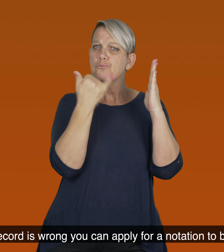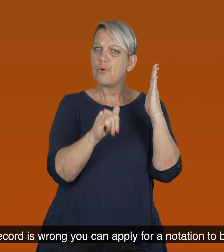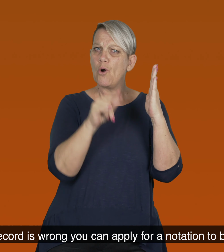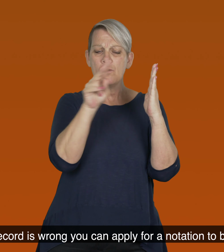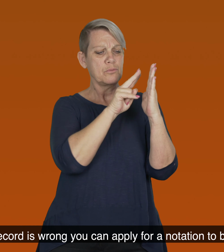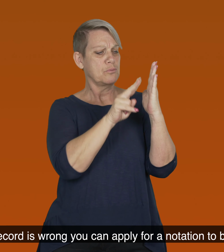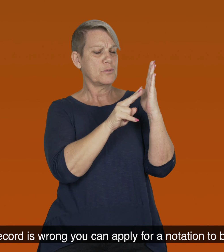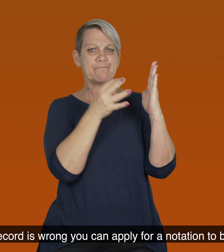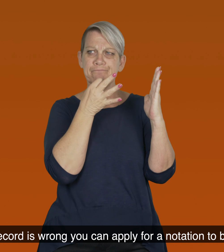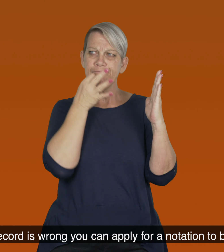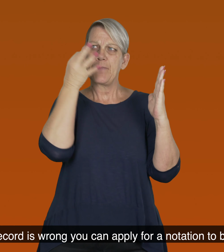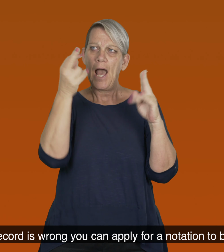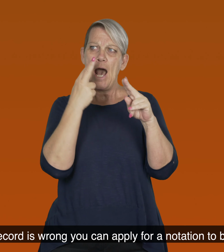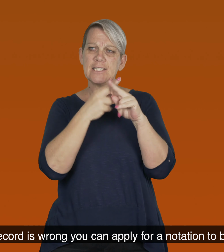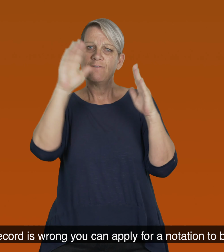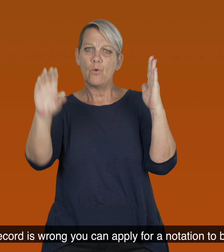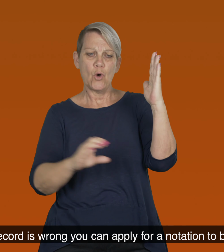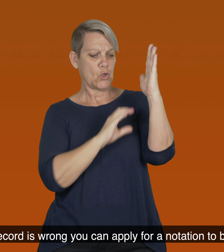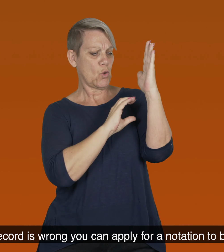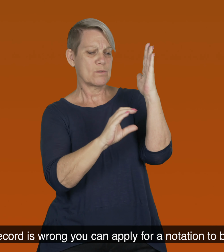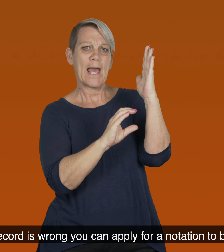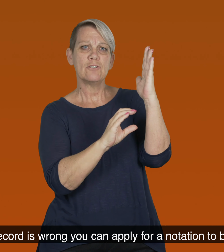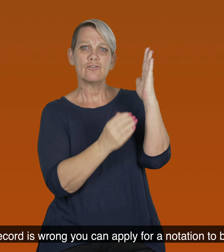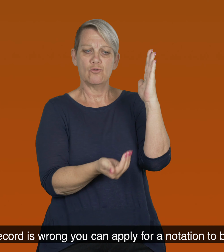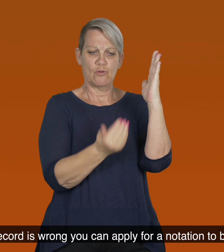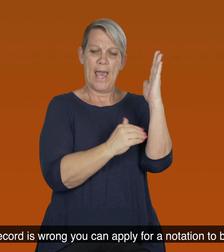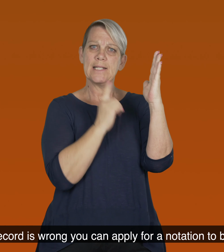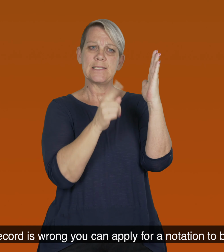If a medical record is wrong, you can apply for a notation to be added.